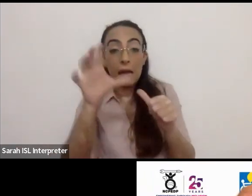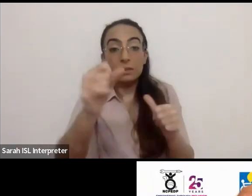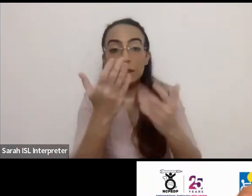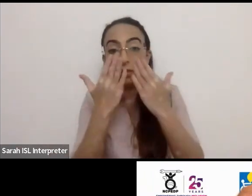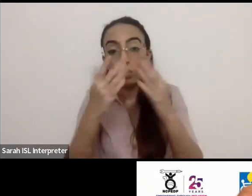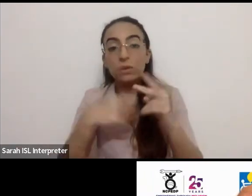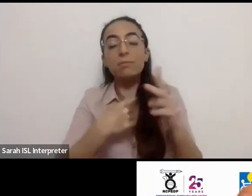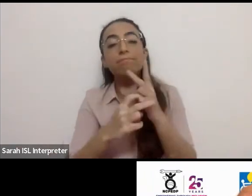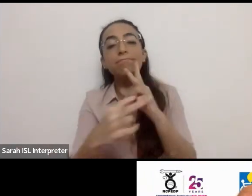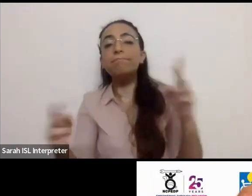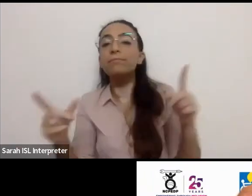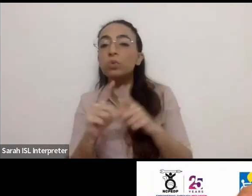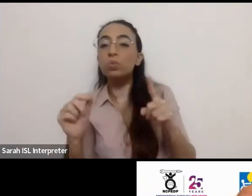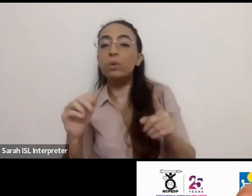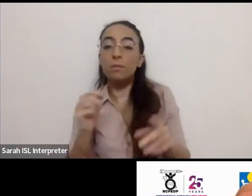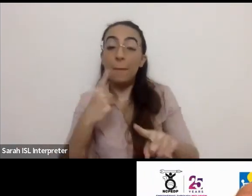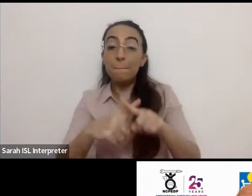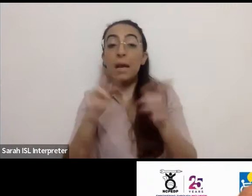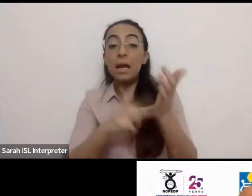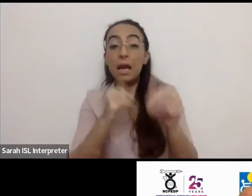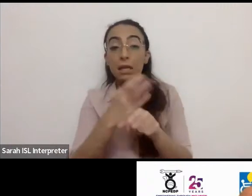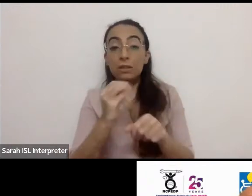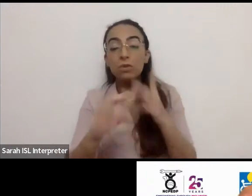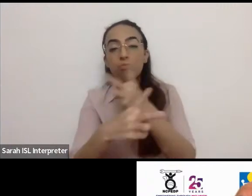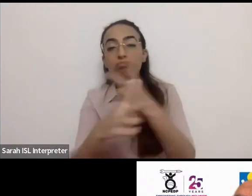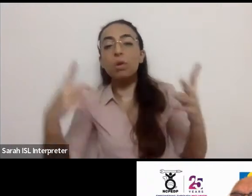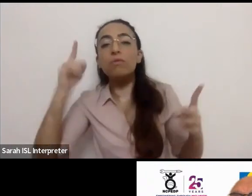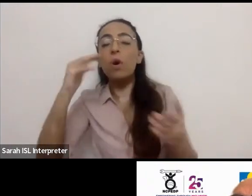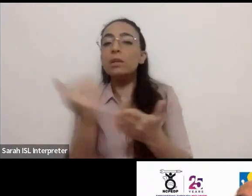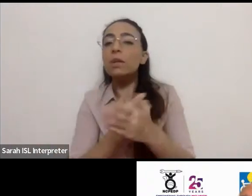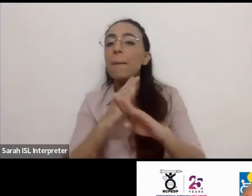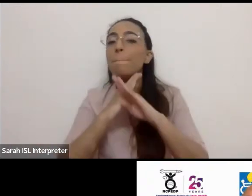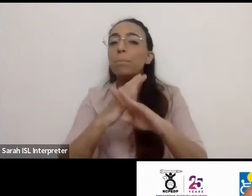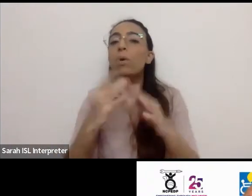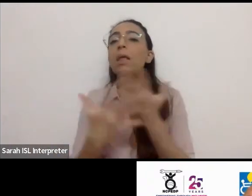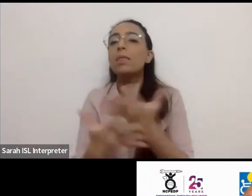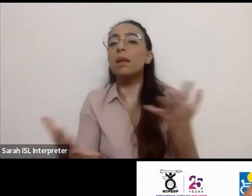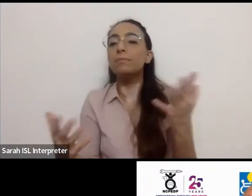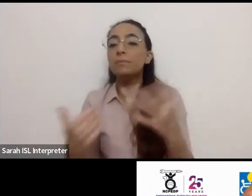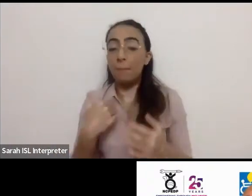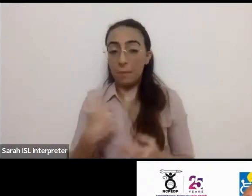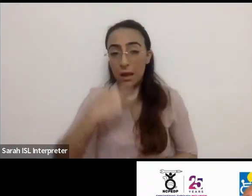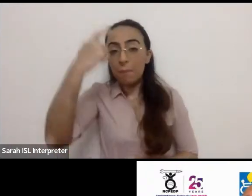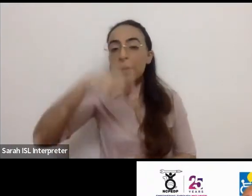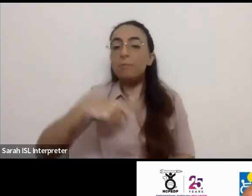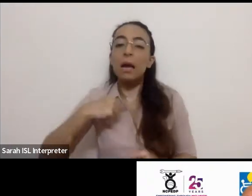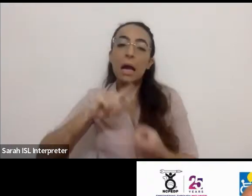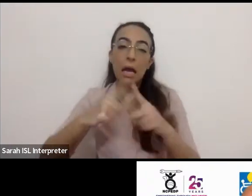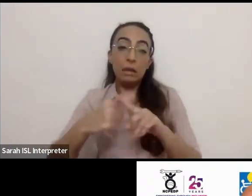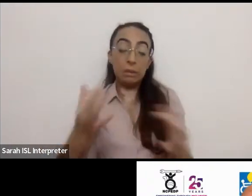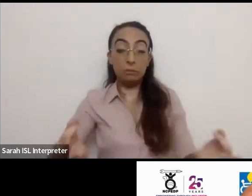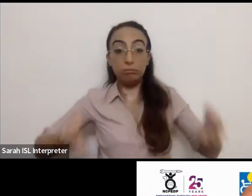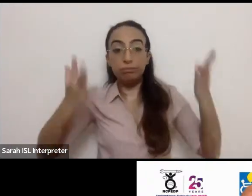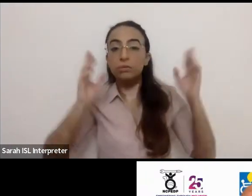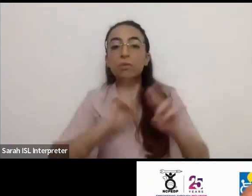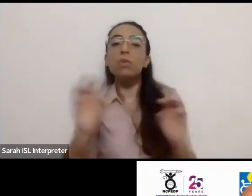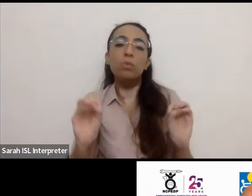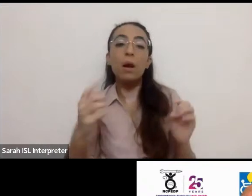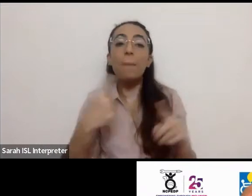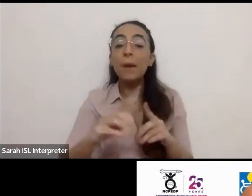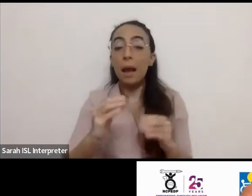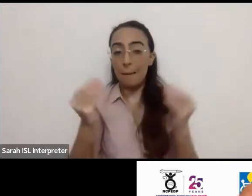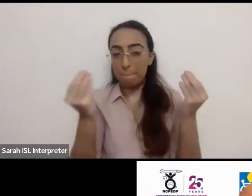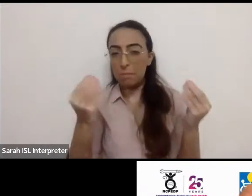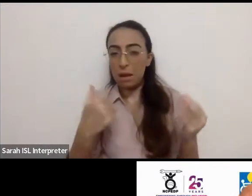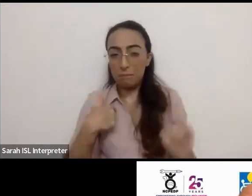in trying to support NGOs that can prevent things. I'm not an expert, but oftentimes you hear that a lot of cases of blindness can be prevented